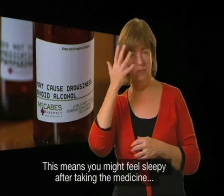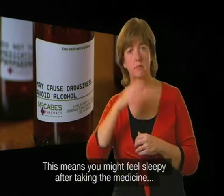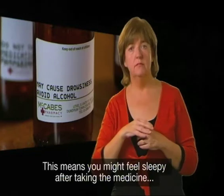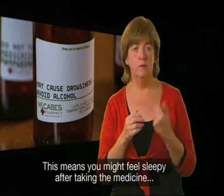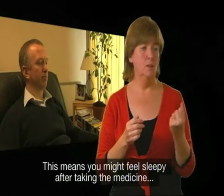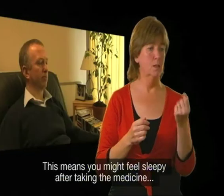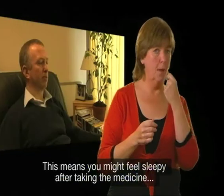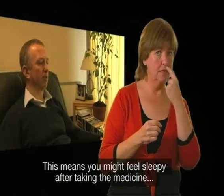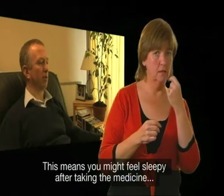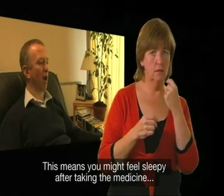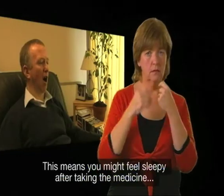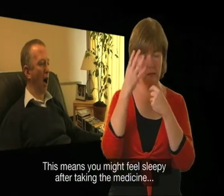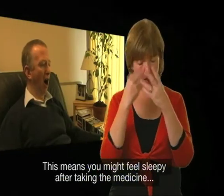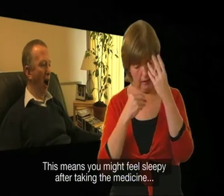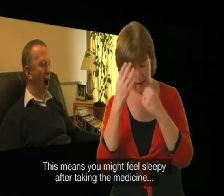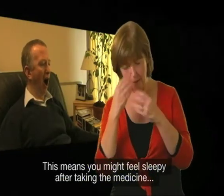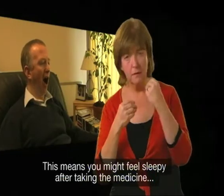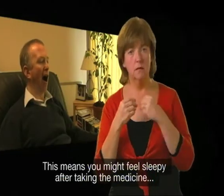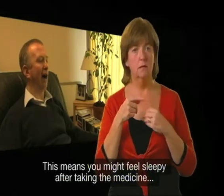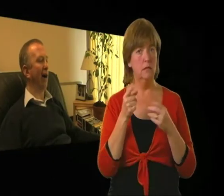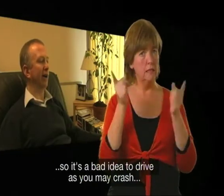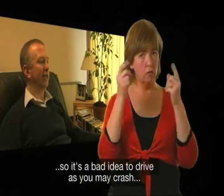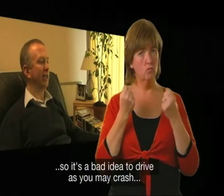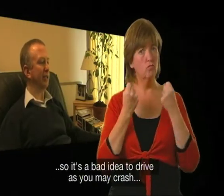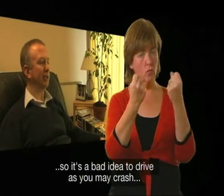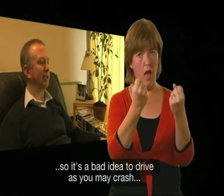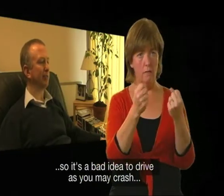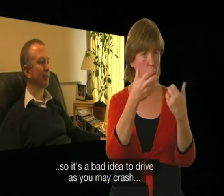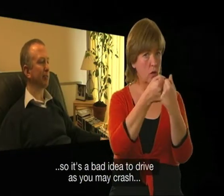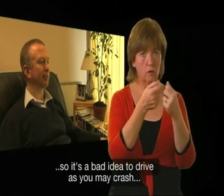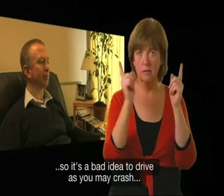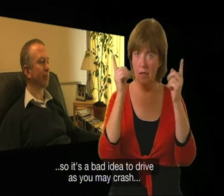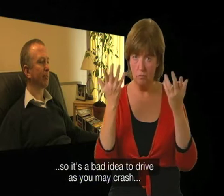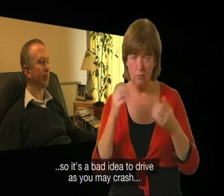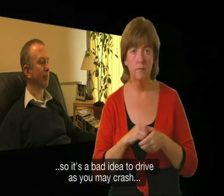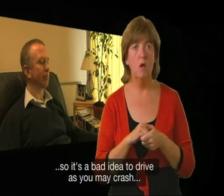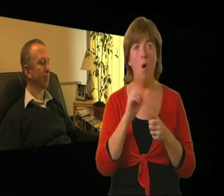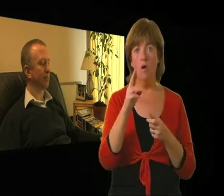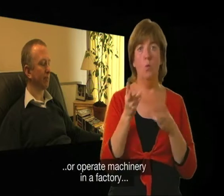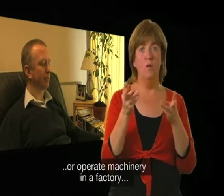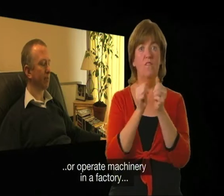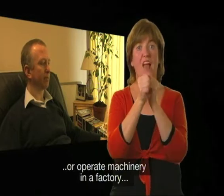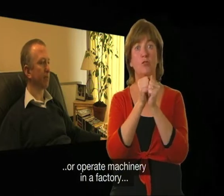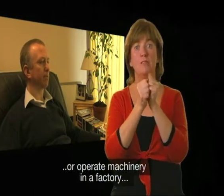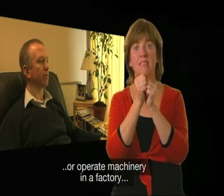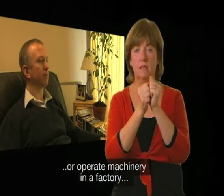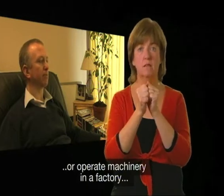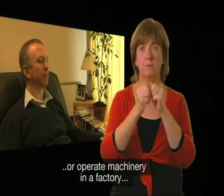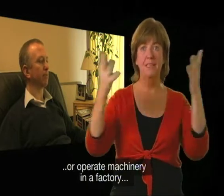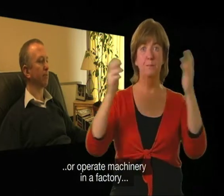This means you might feel sleepy after taking the medicine, so it's a bad idea to drive, as you may crash, or operate machinery in a factory,